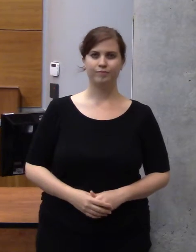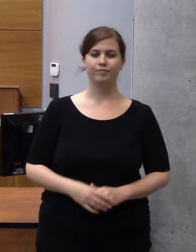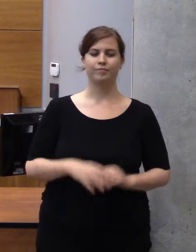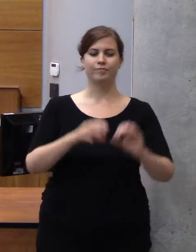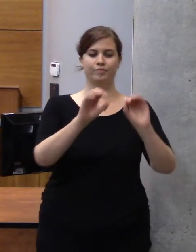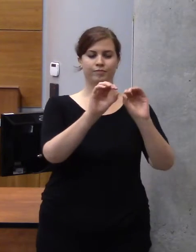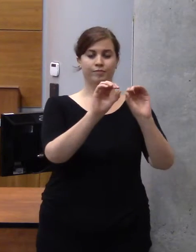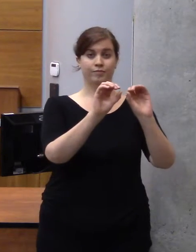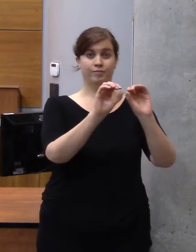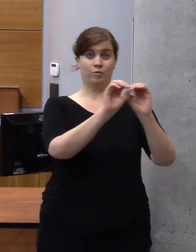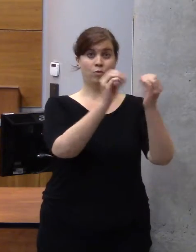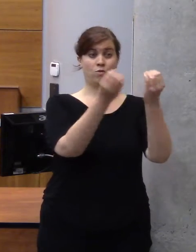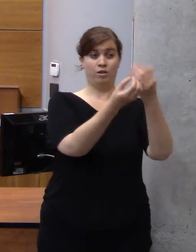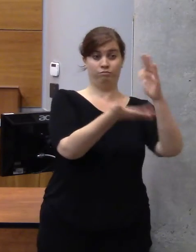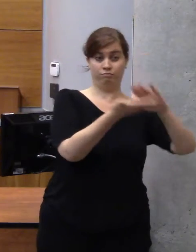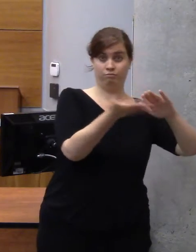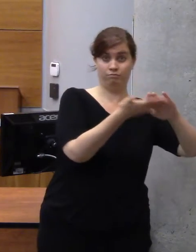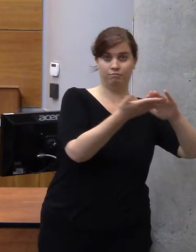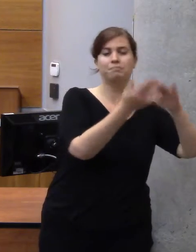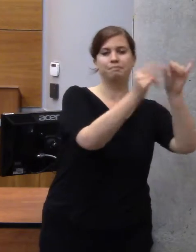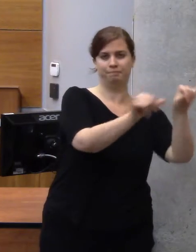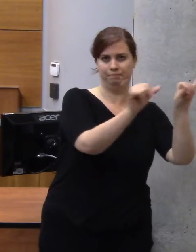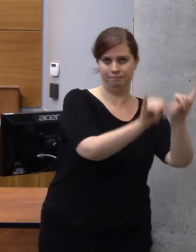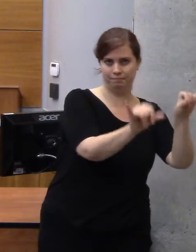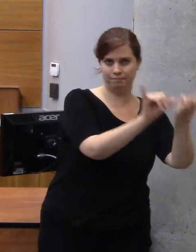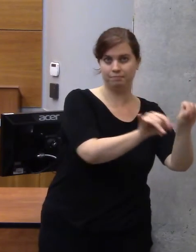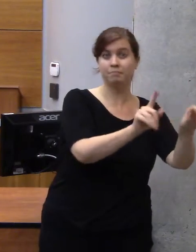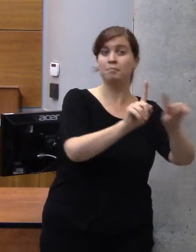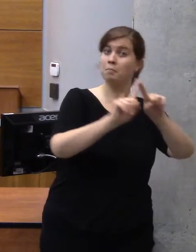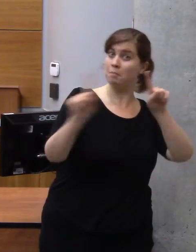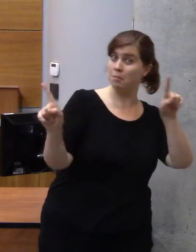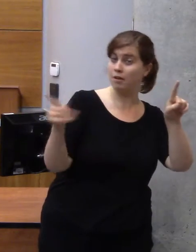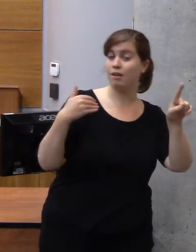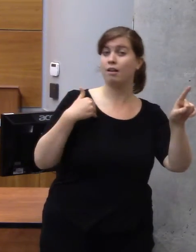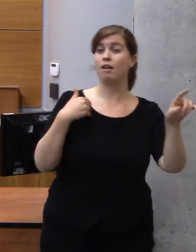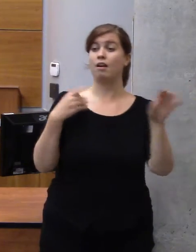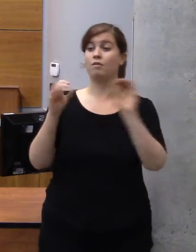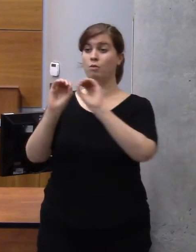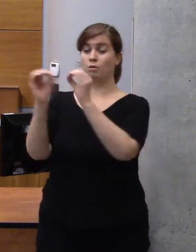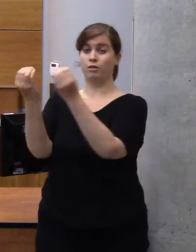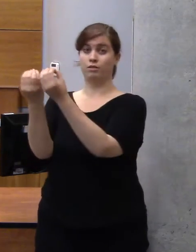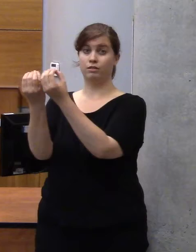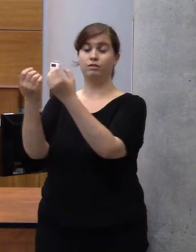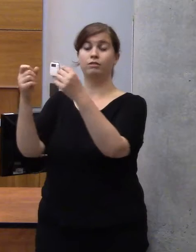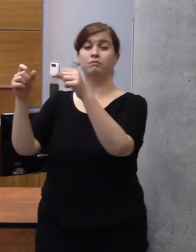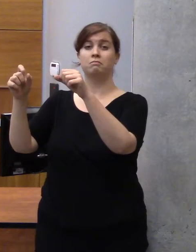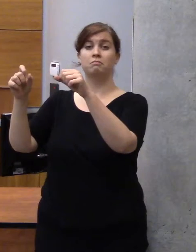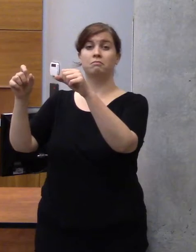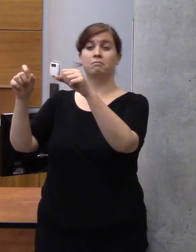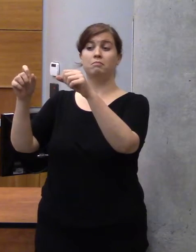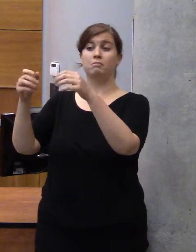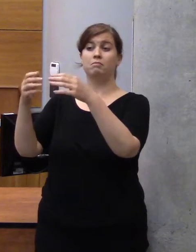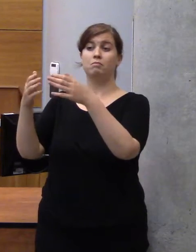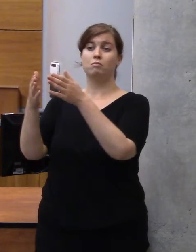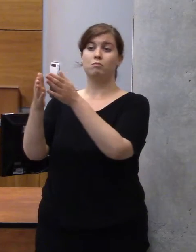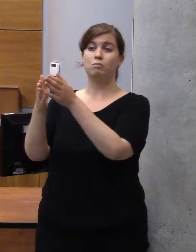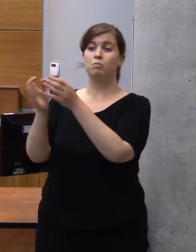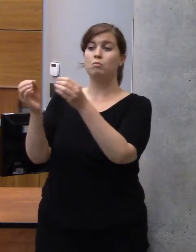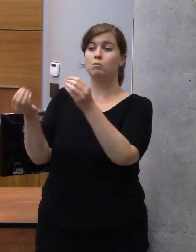collaborative board of directors. For instance, at Cole, we had staff from the Community Engagement Office,